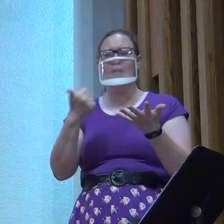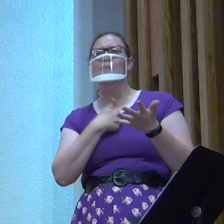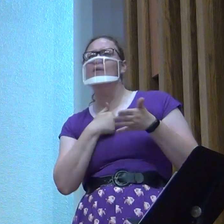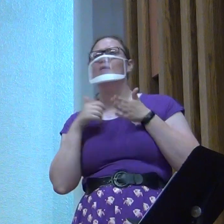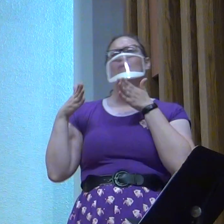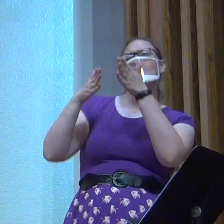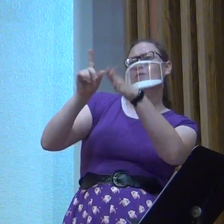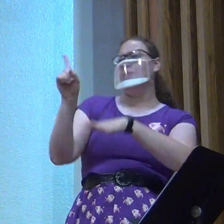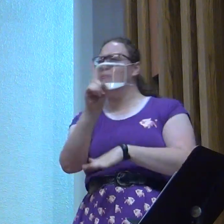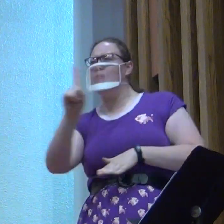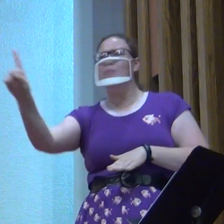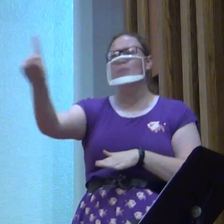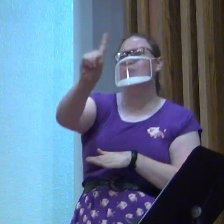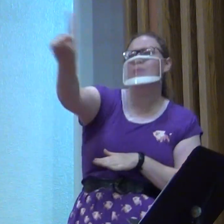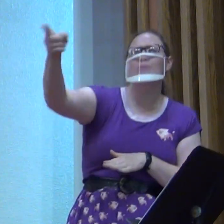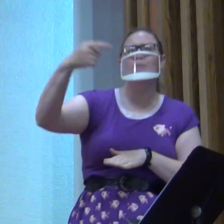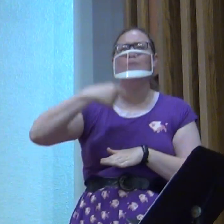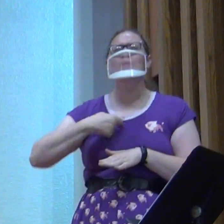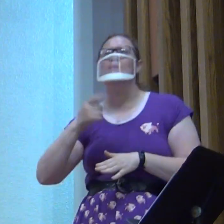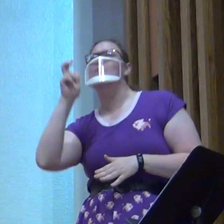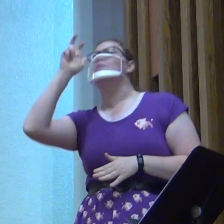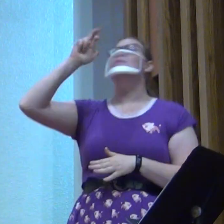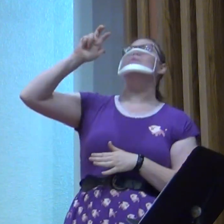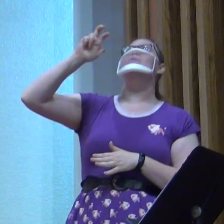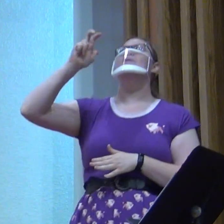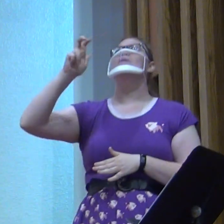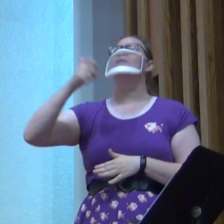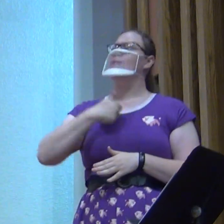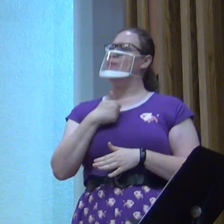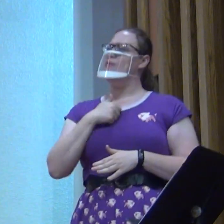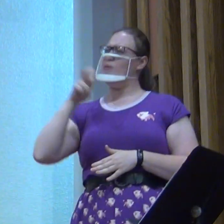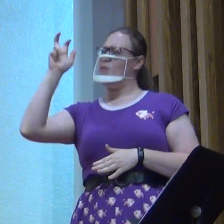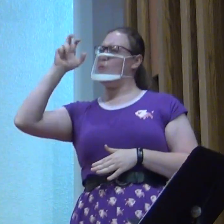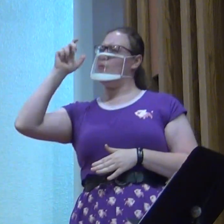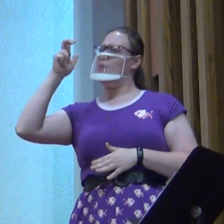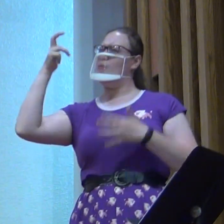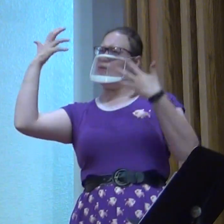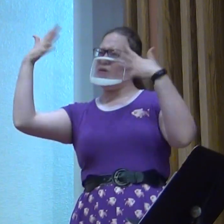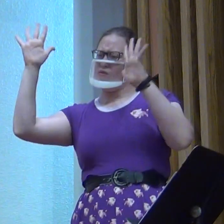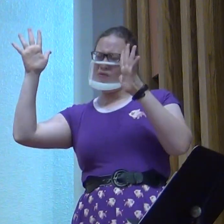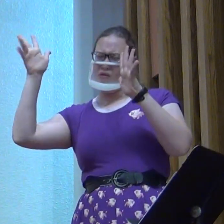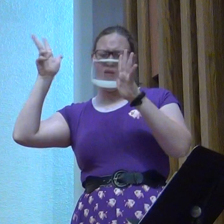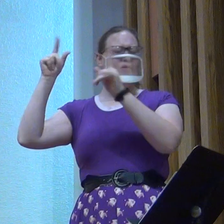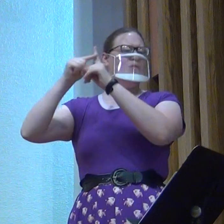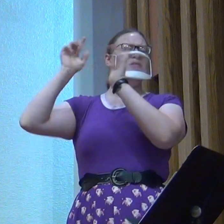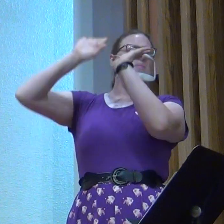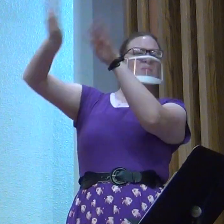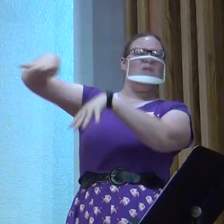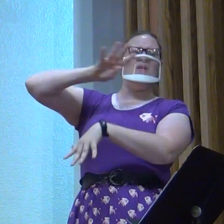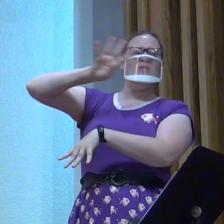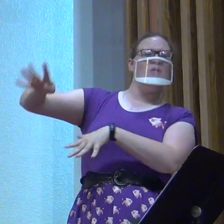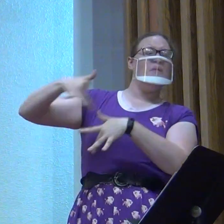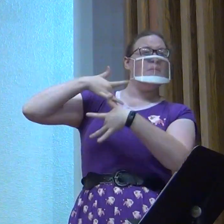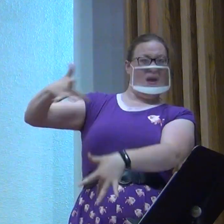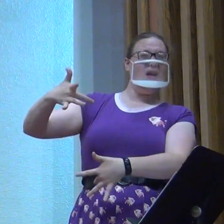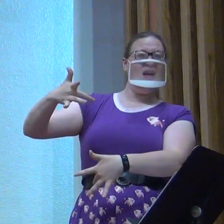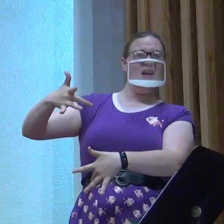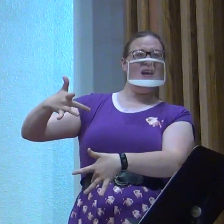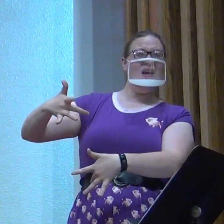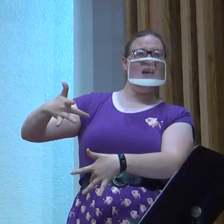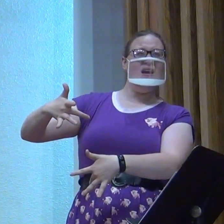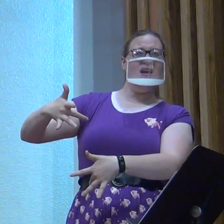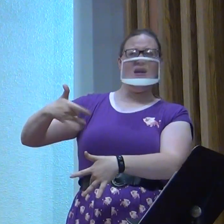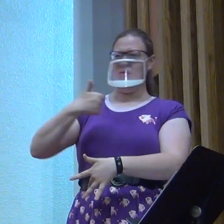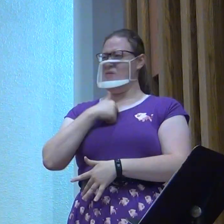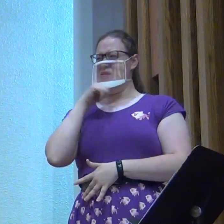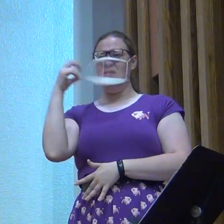And for some reason, after that little trumpet solo, I stopped hearing the words normally. I didn't know there really